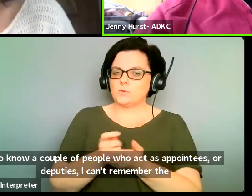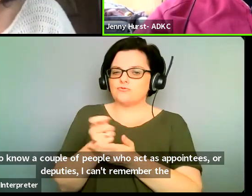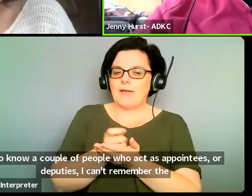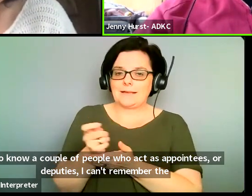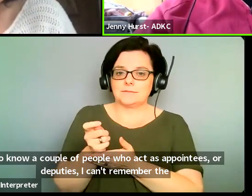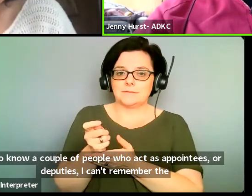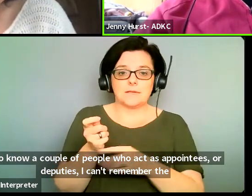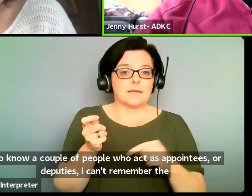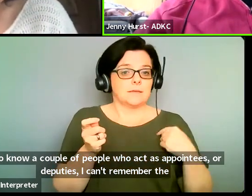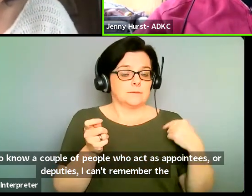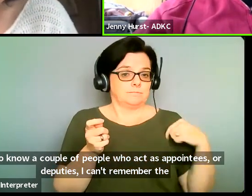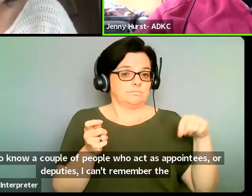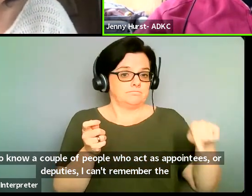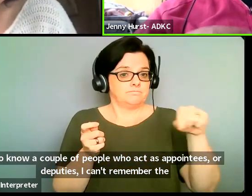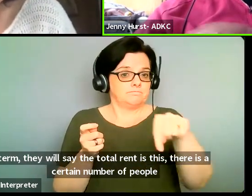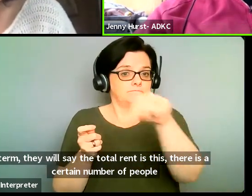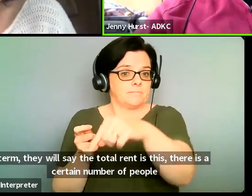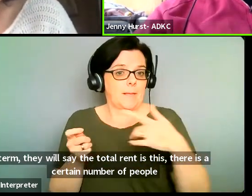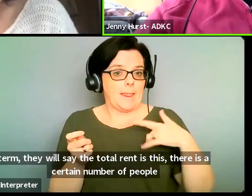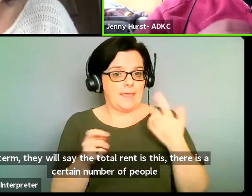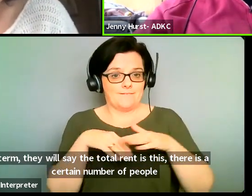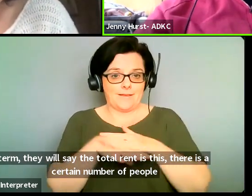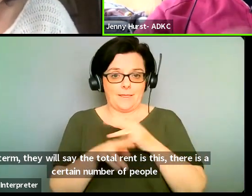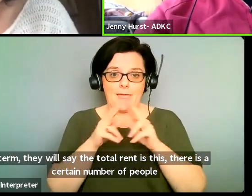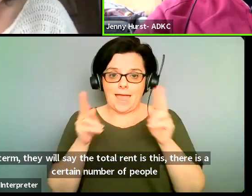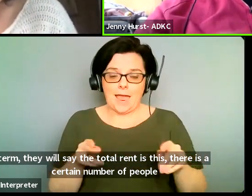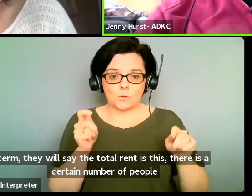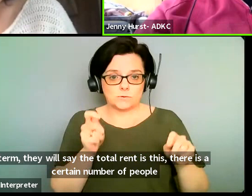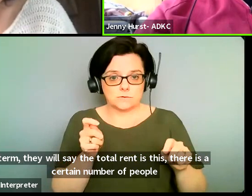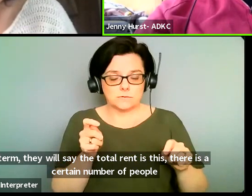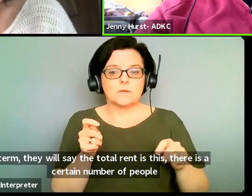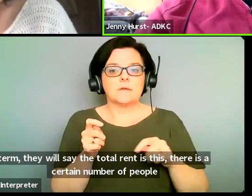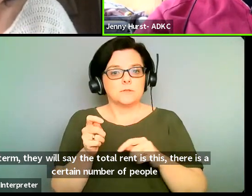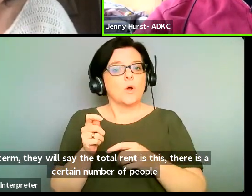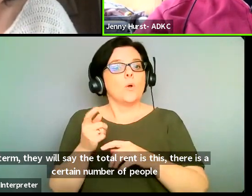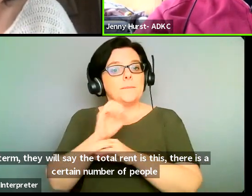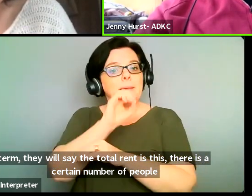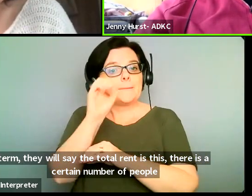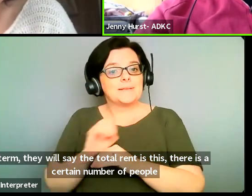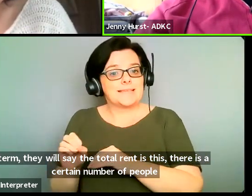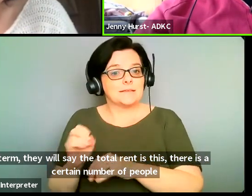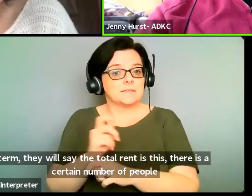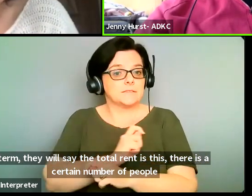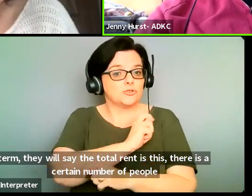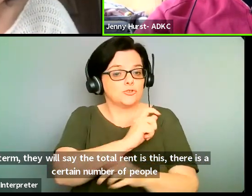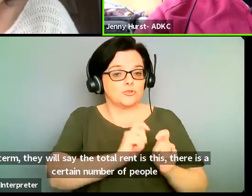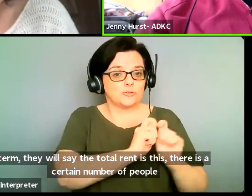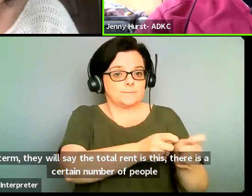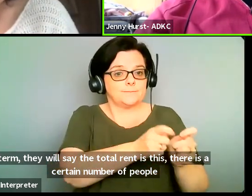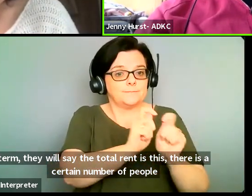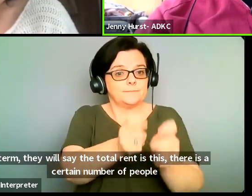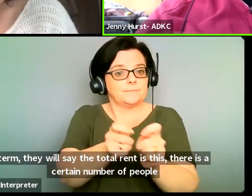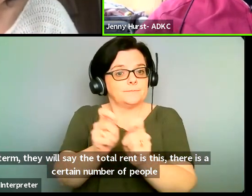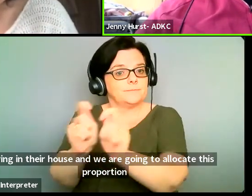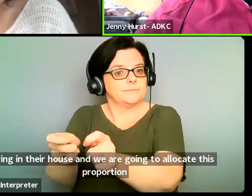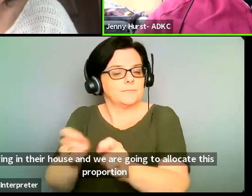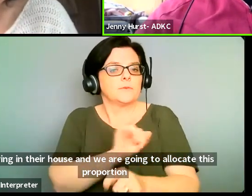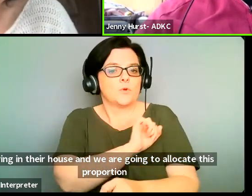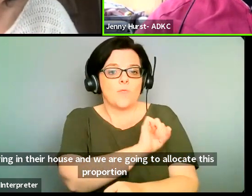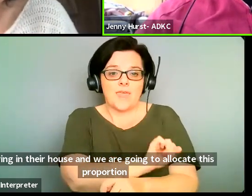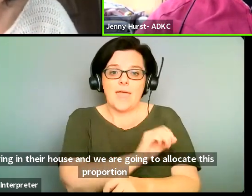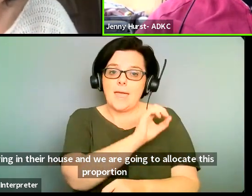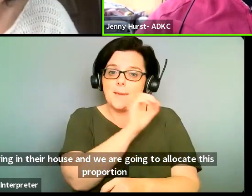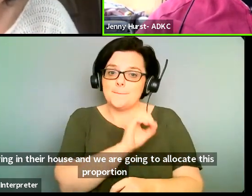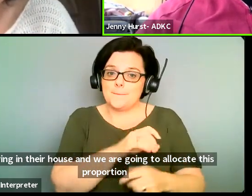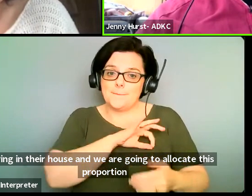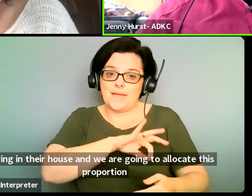and we are going to allocate this proportion of that person's benefit monies to